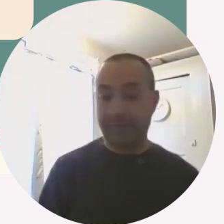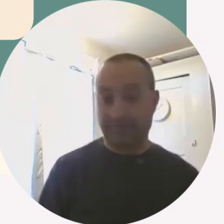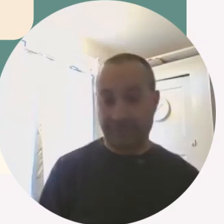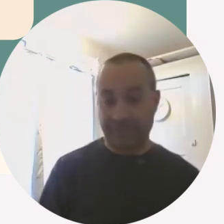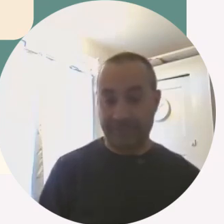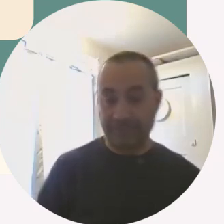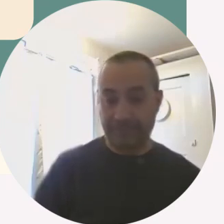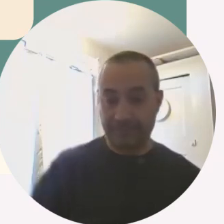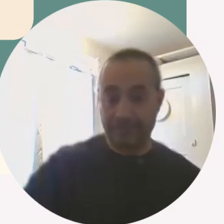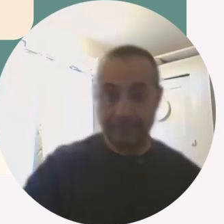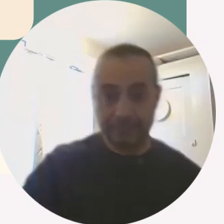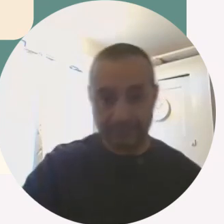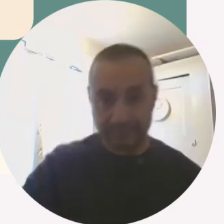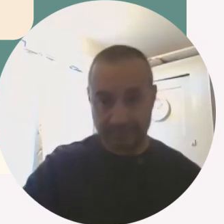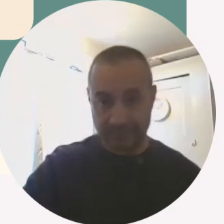special needs.